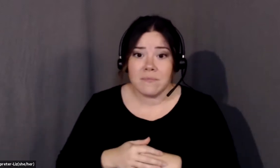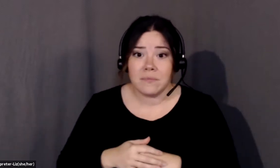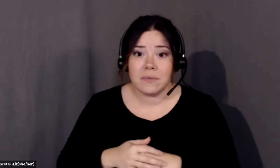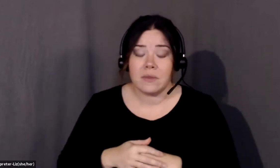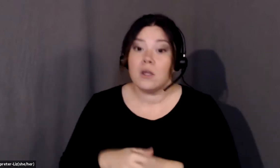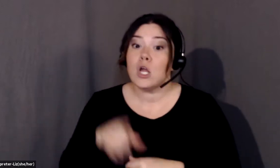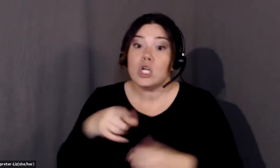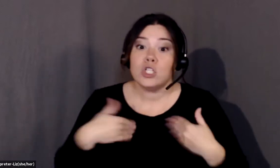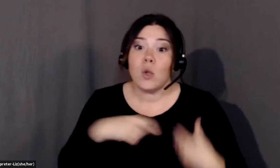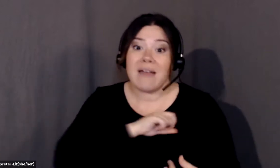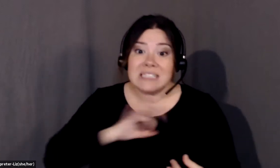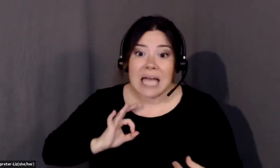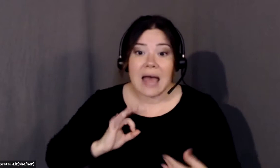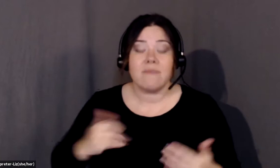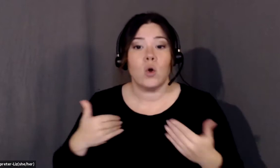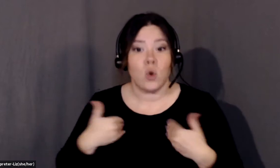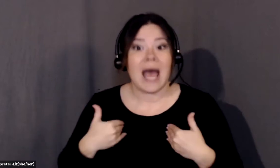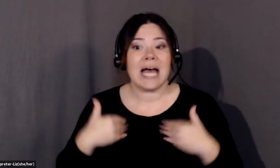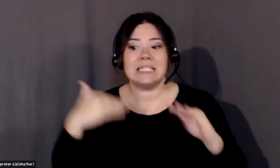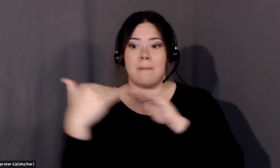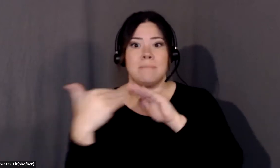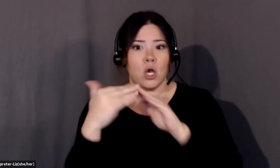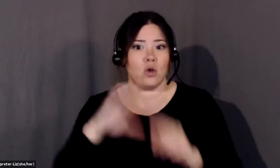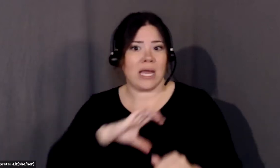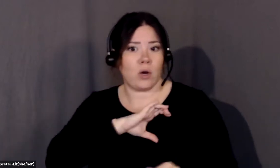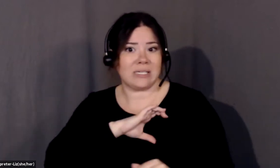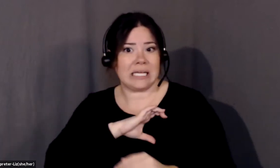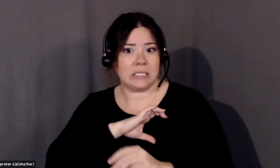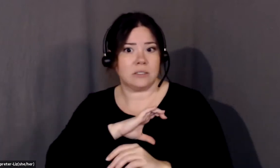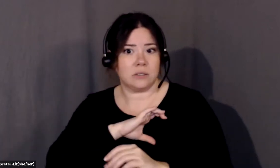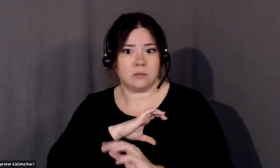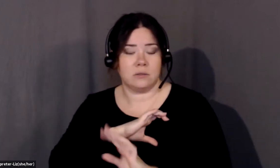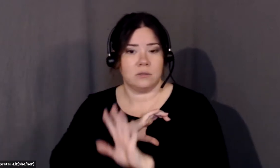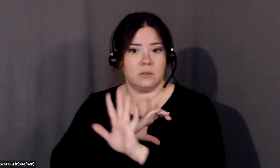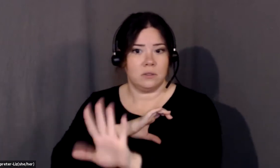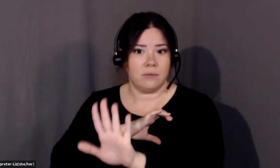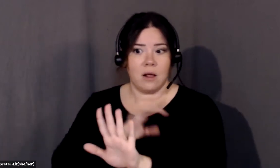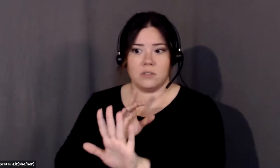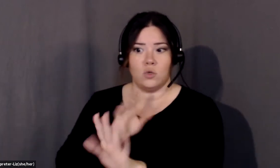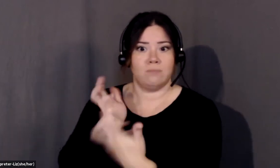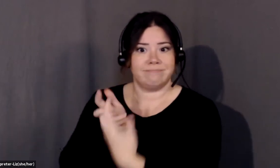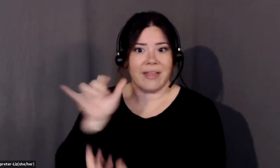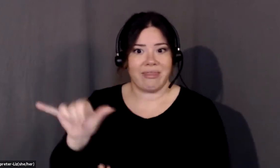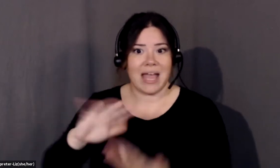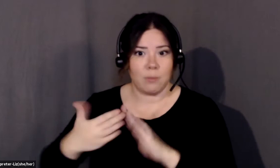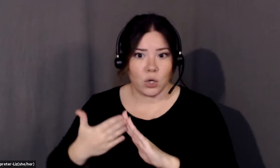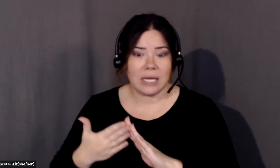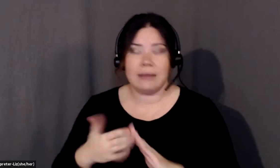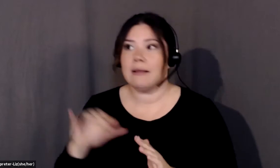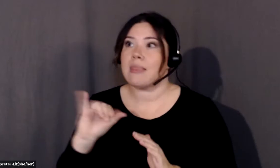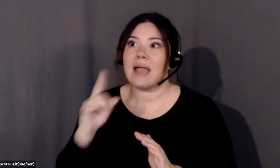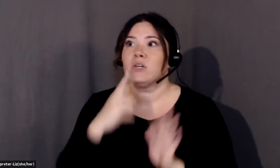who share peer characteristics of members in the community you are targeting, such as